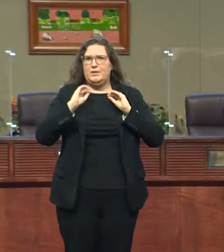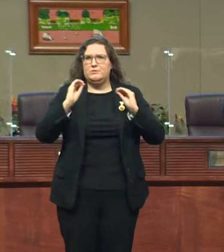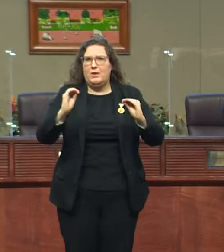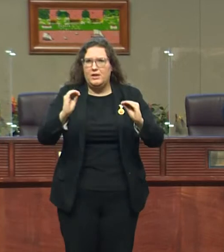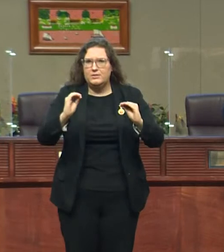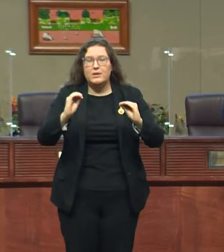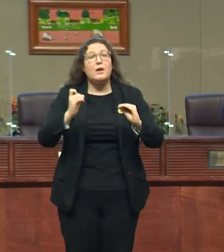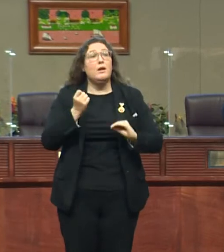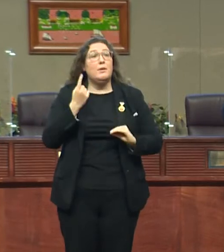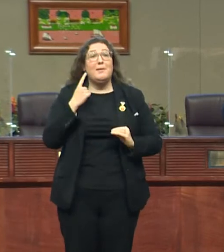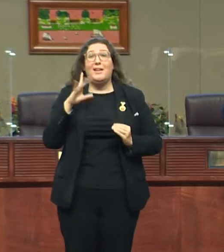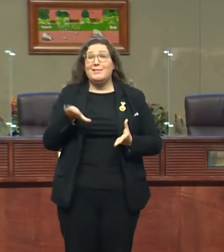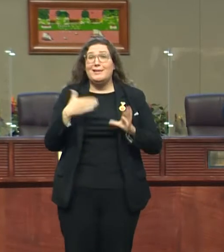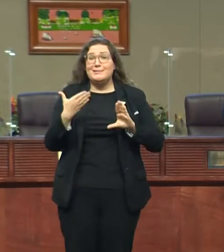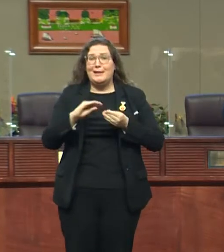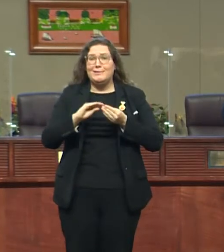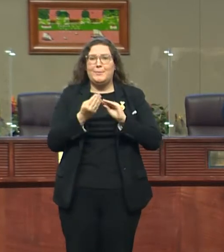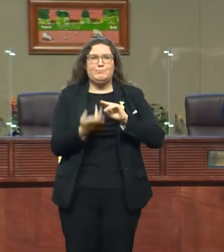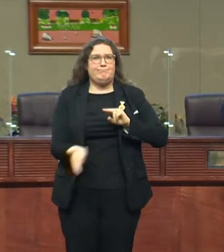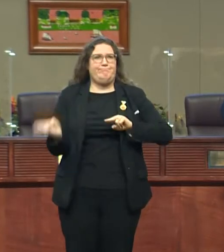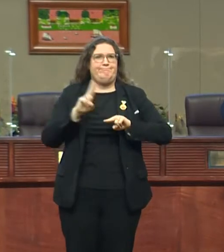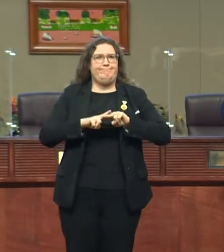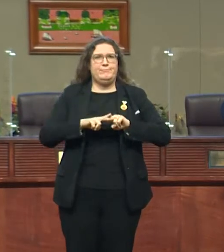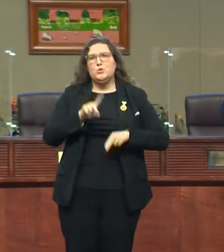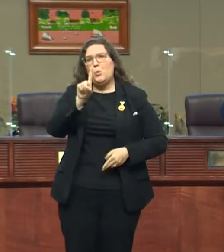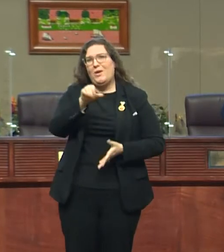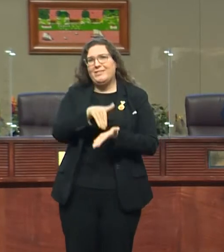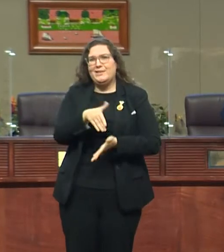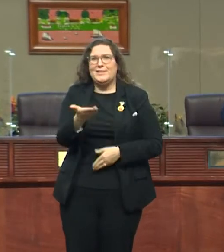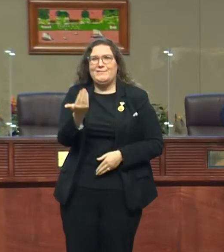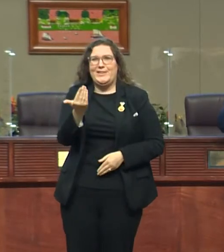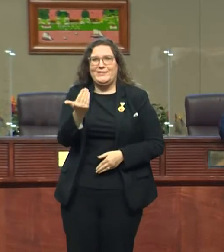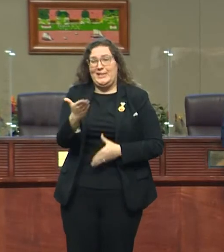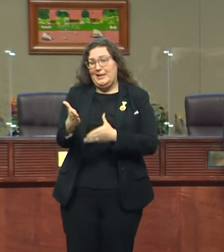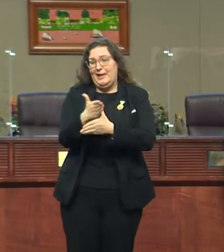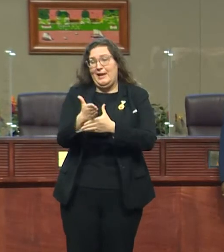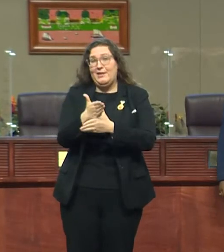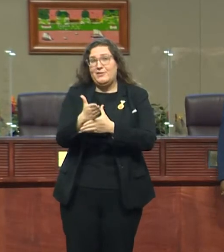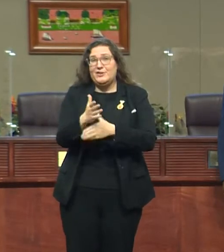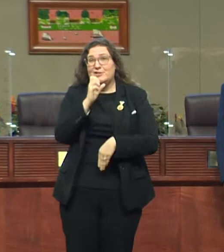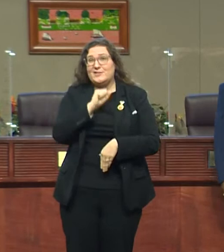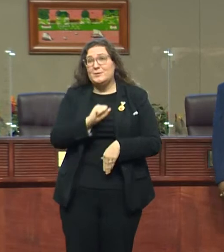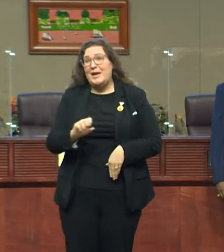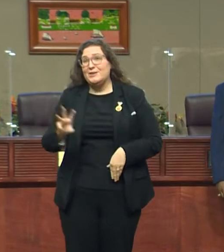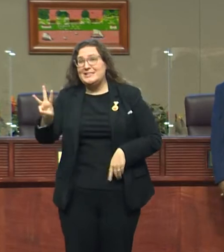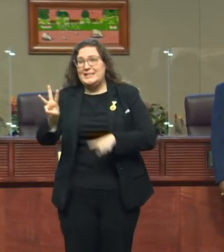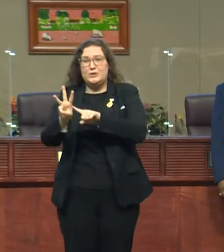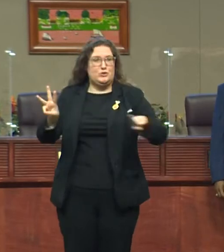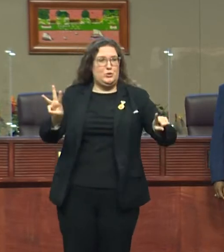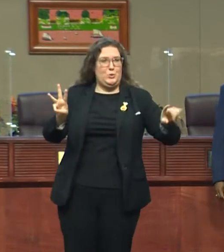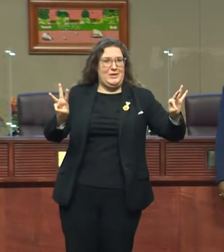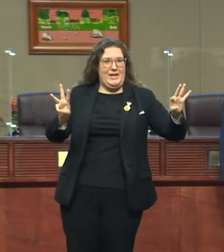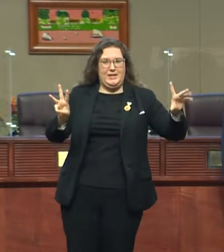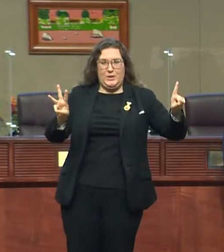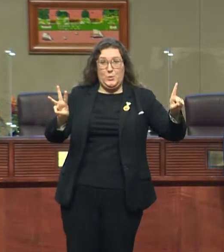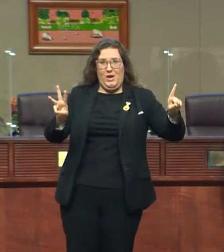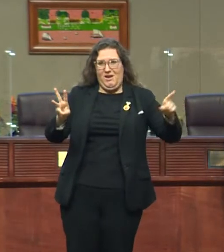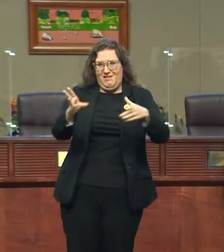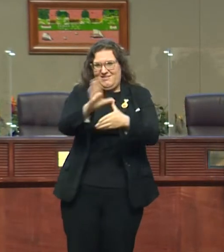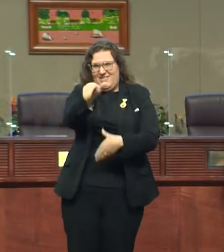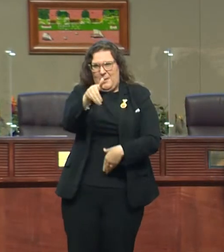to 1,015. The average age is 6 to 91, with a median age of